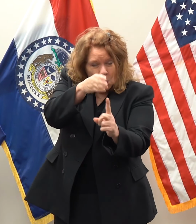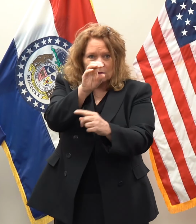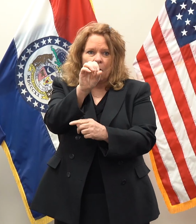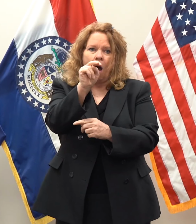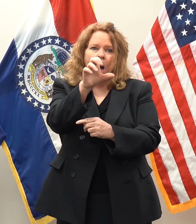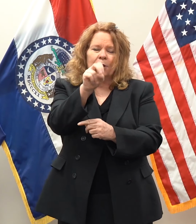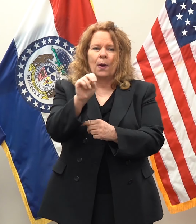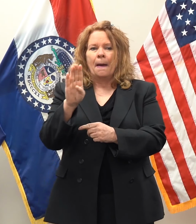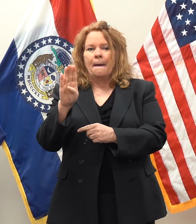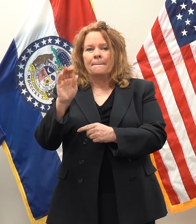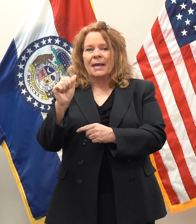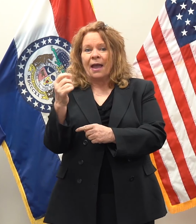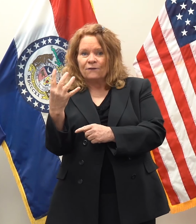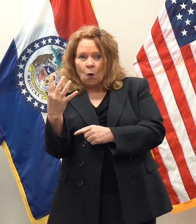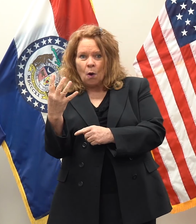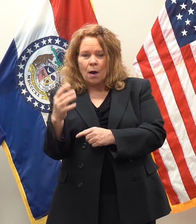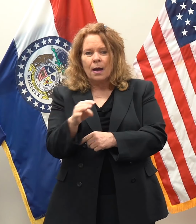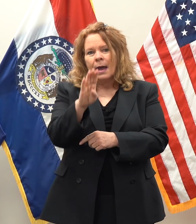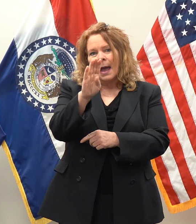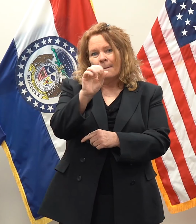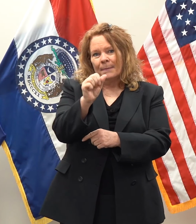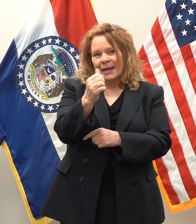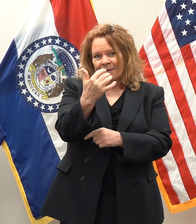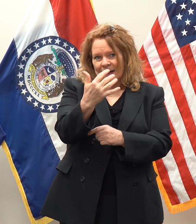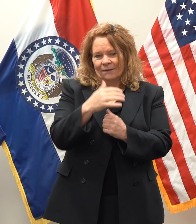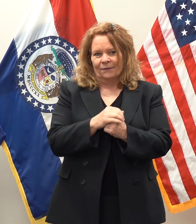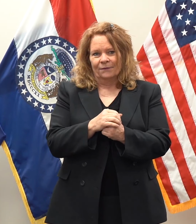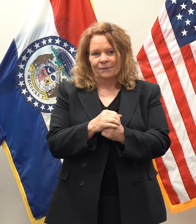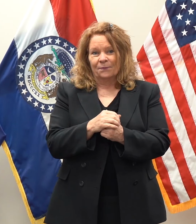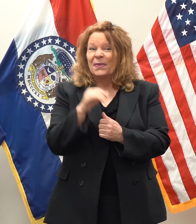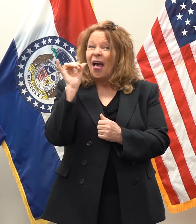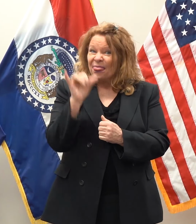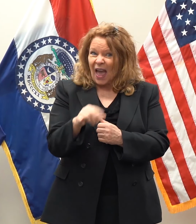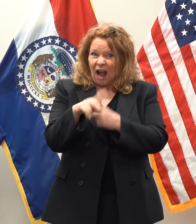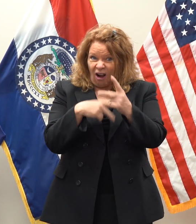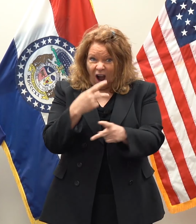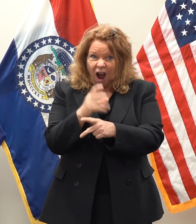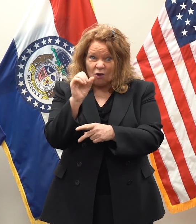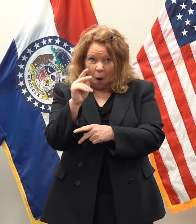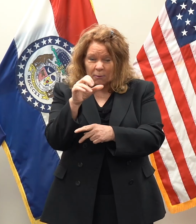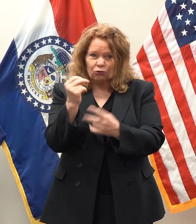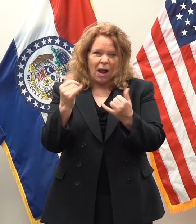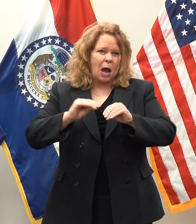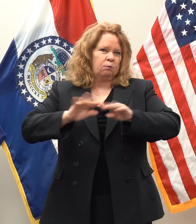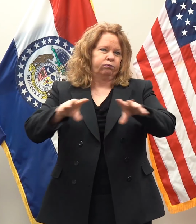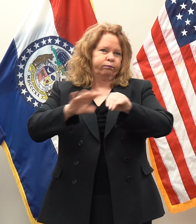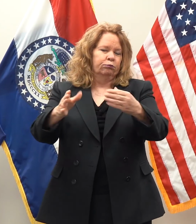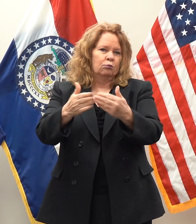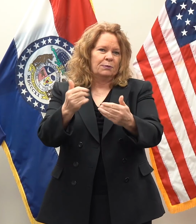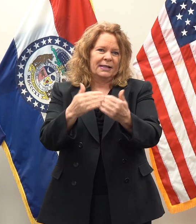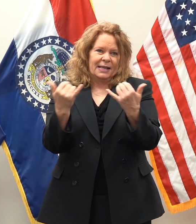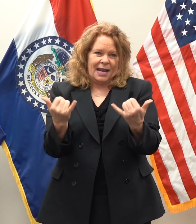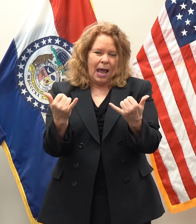Omicron BA.4 and BA.5 variants, the most transmissible versions of the virus and the most